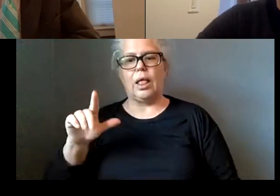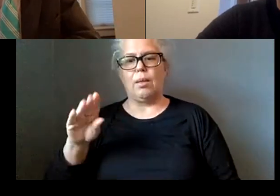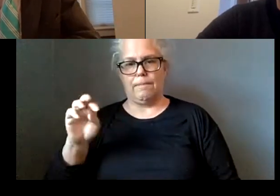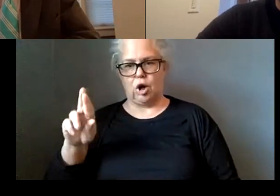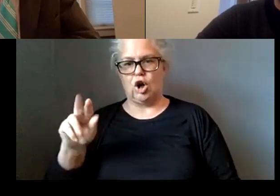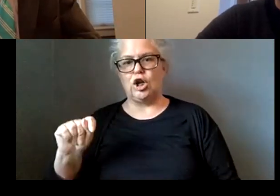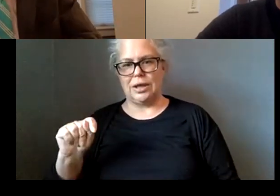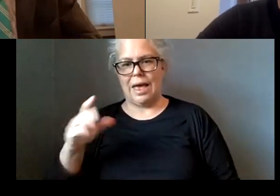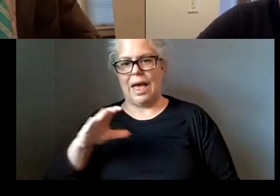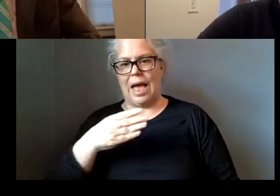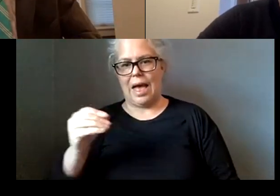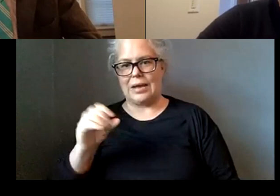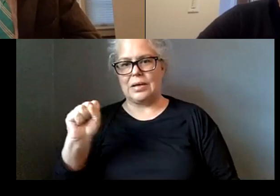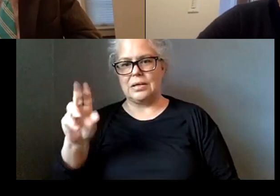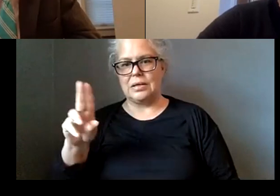a